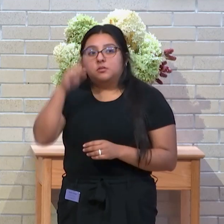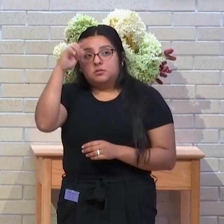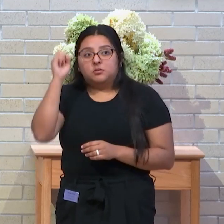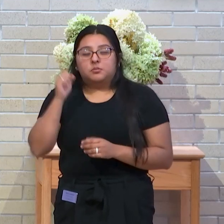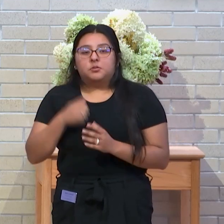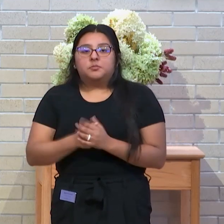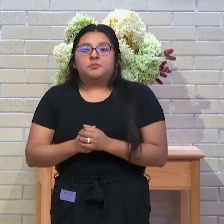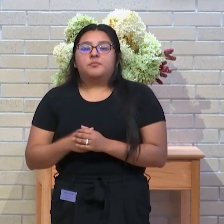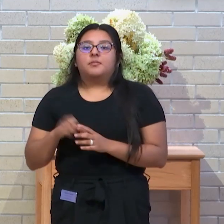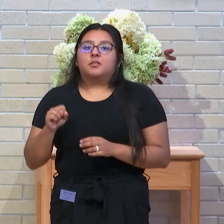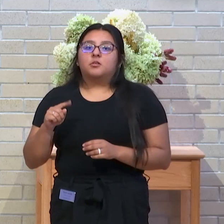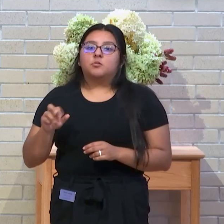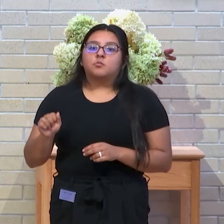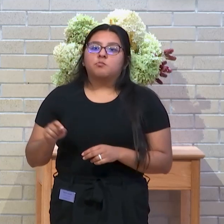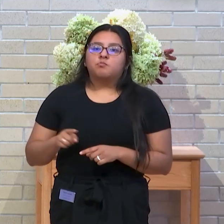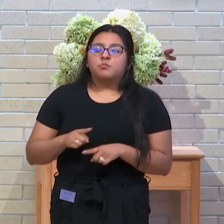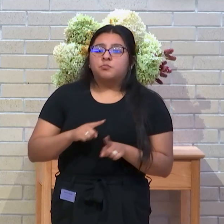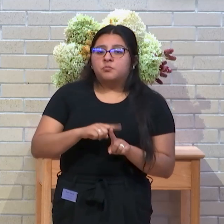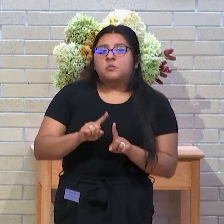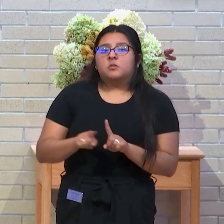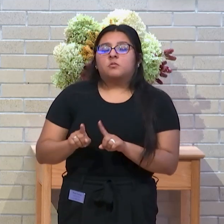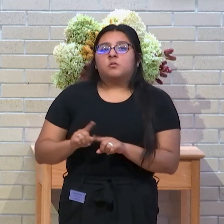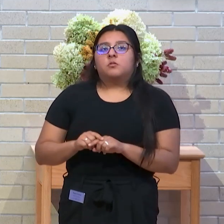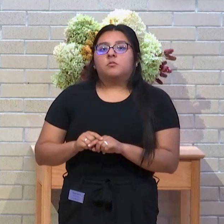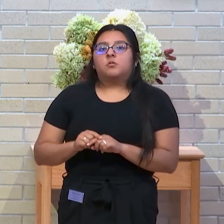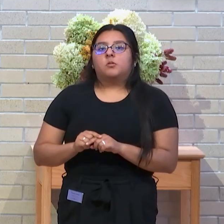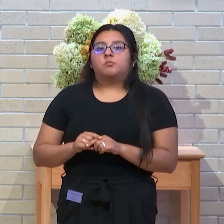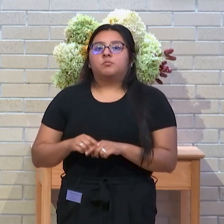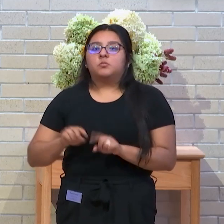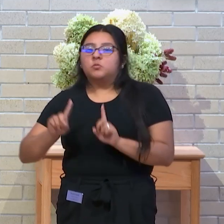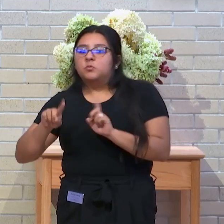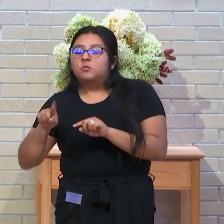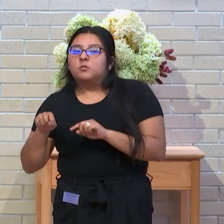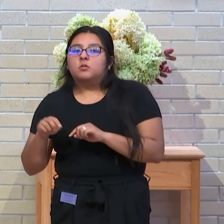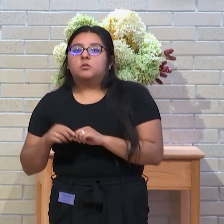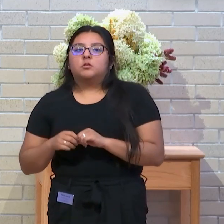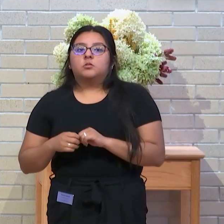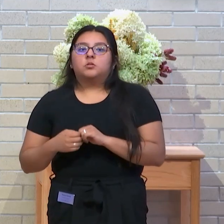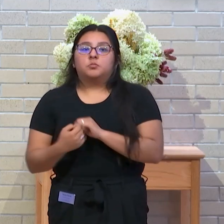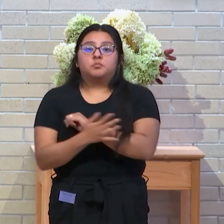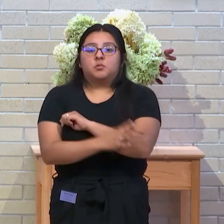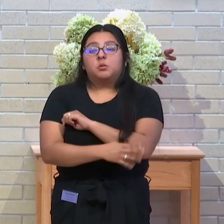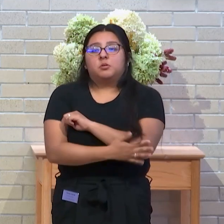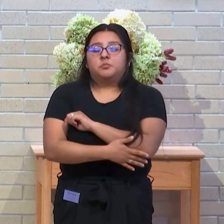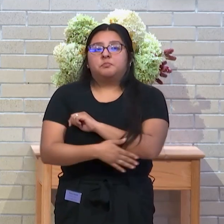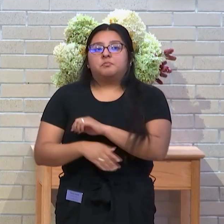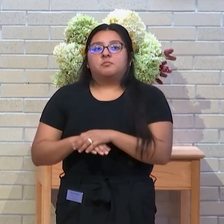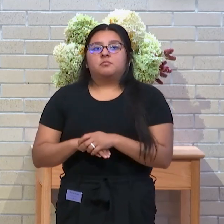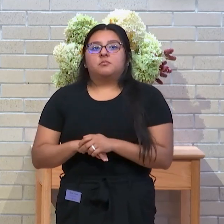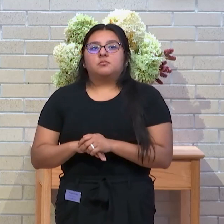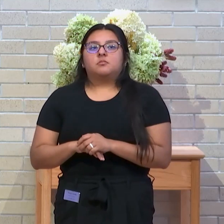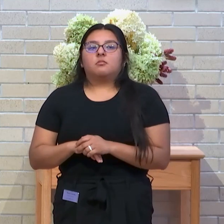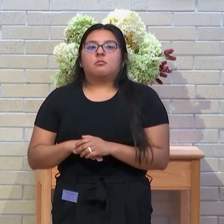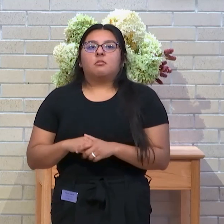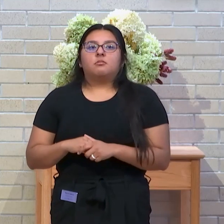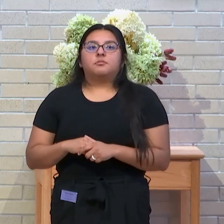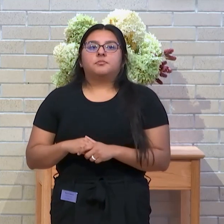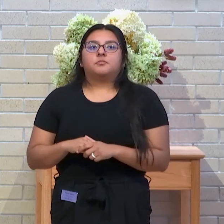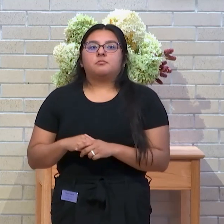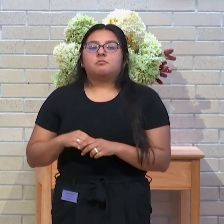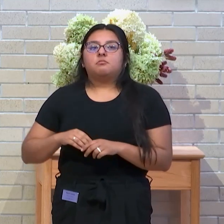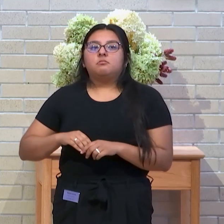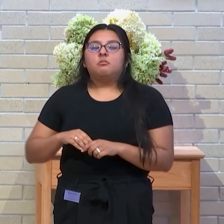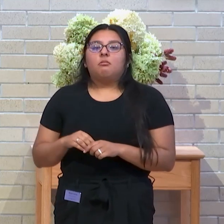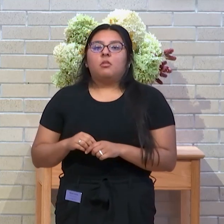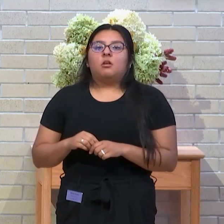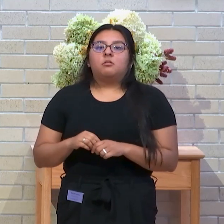set up a little differently than the programs that go abroad, like Ecuador and Tanzania. So our time spent immersed in the reservations